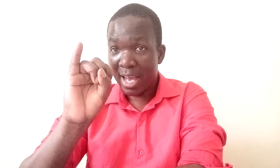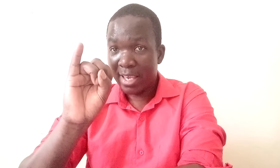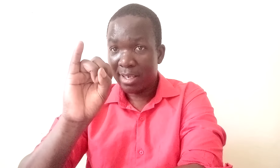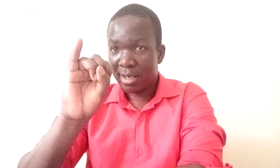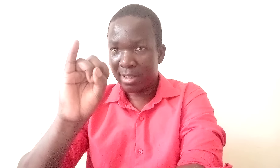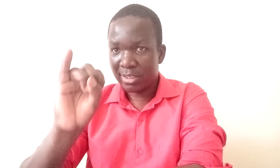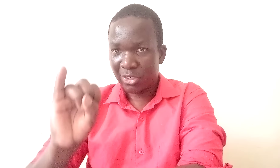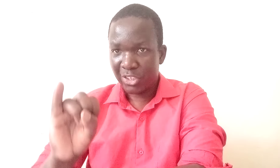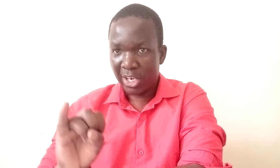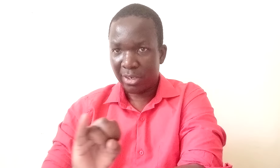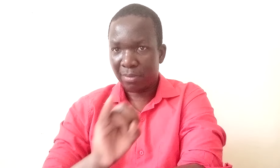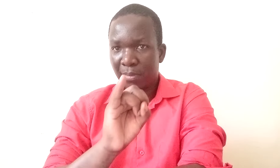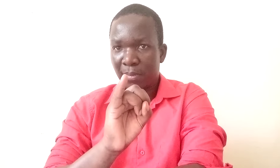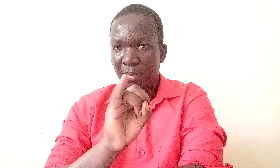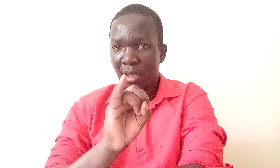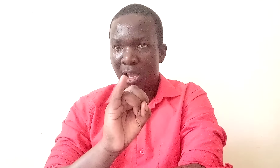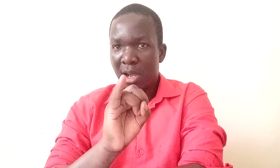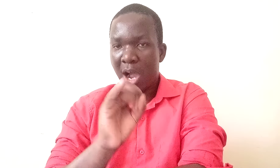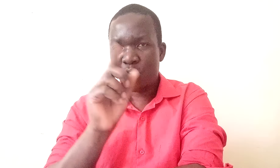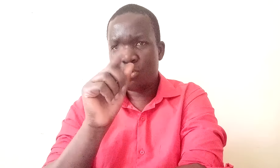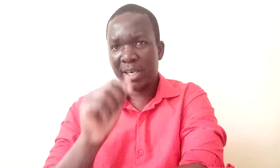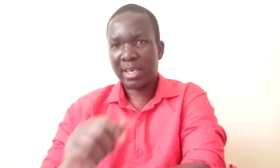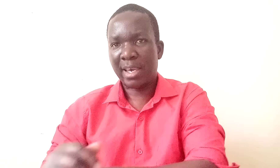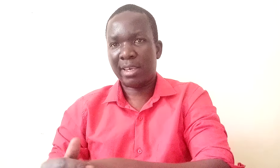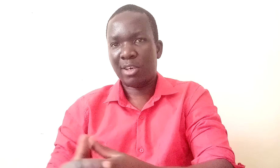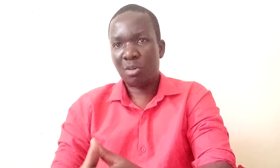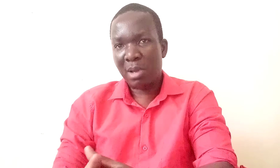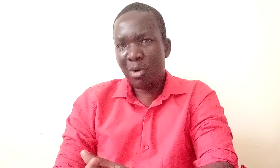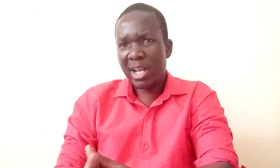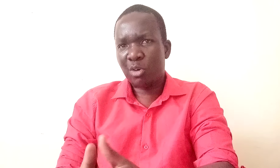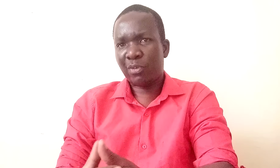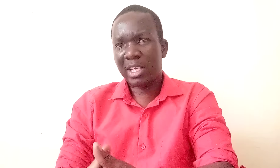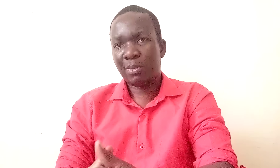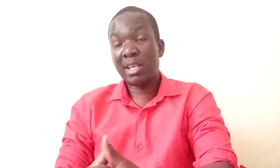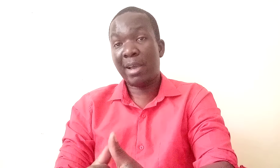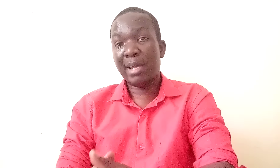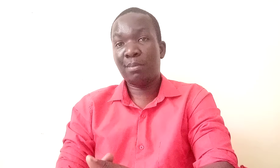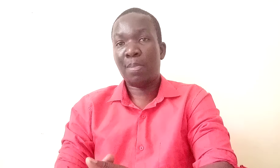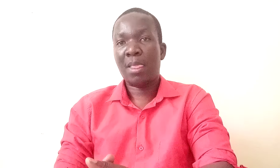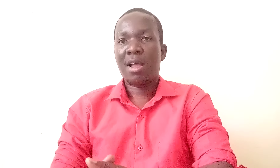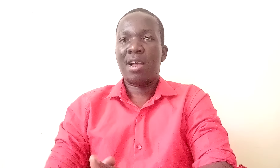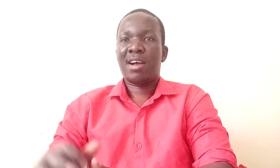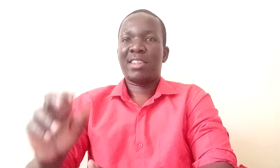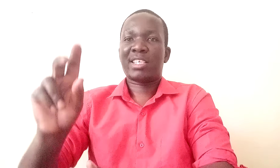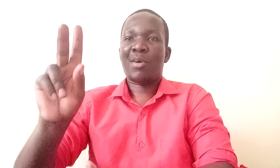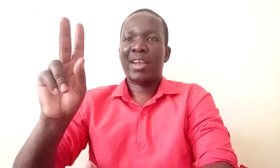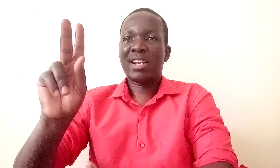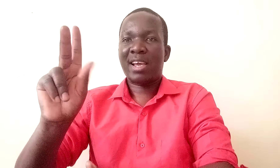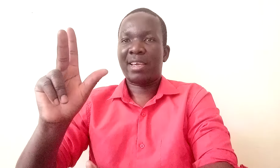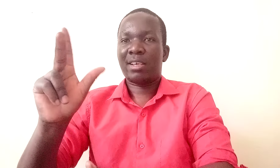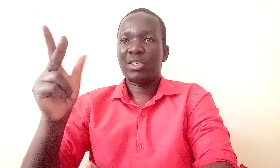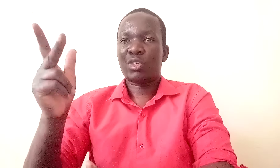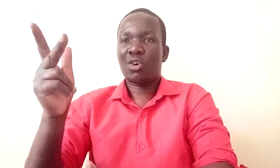I and this is J. How do you make K? Remember when I was finger spelling my name? This is how I did K. So